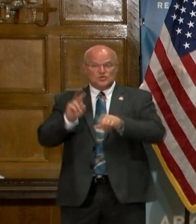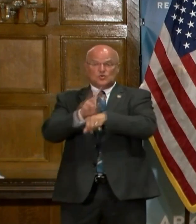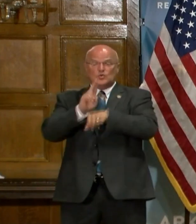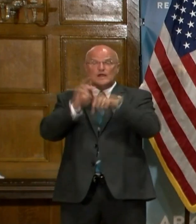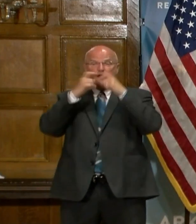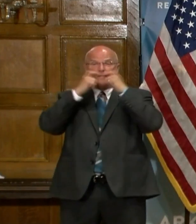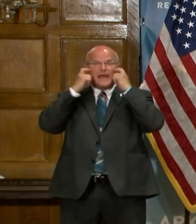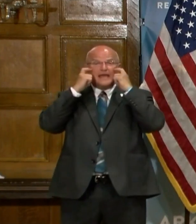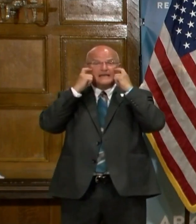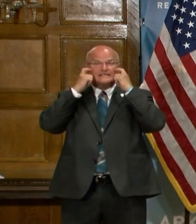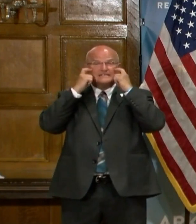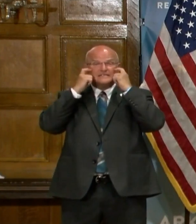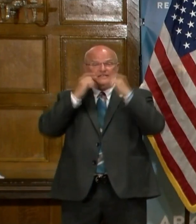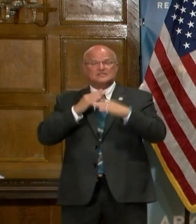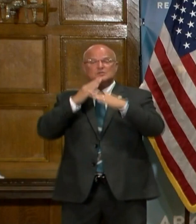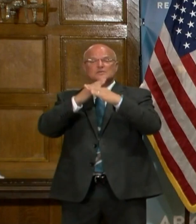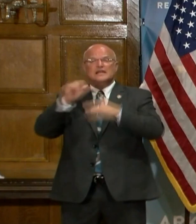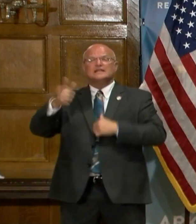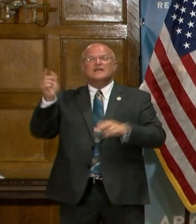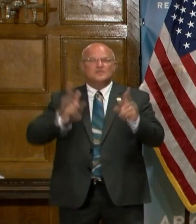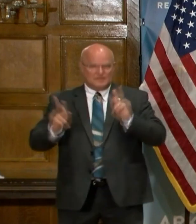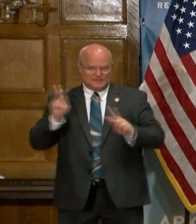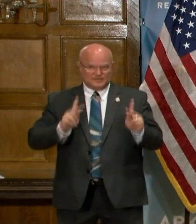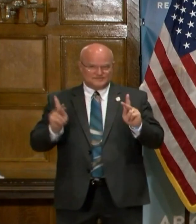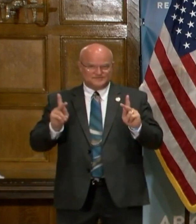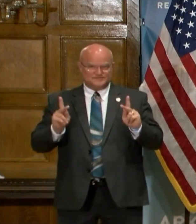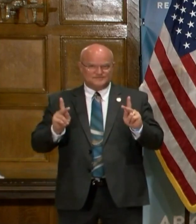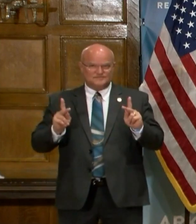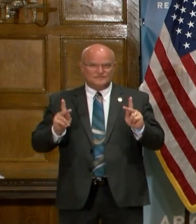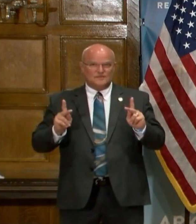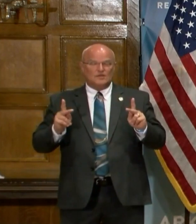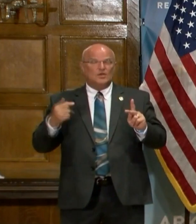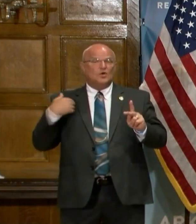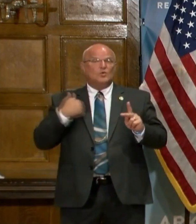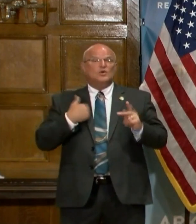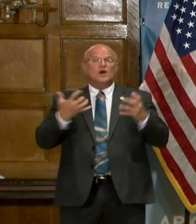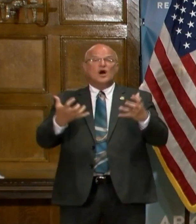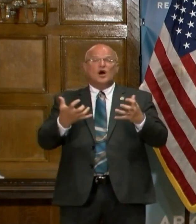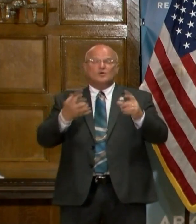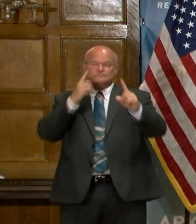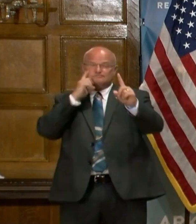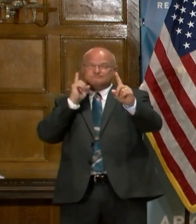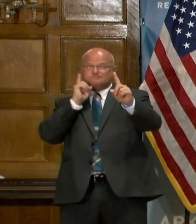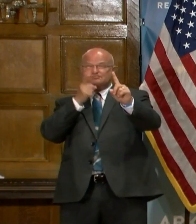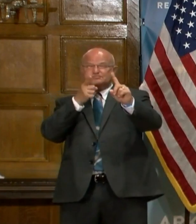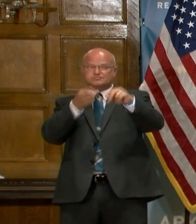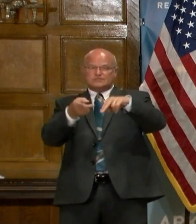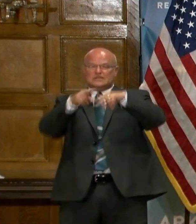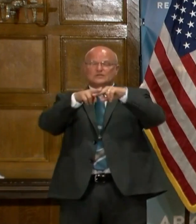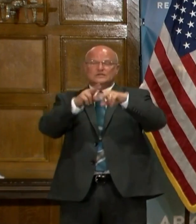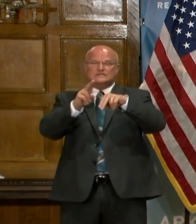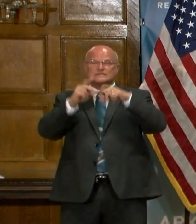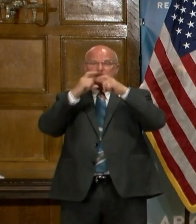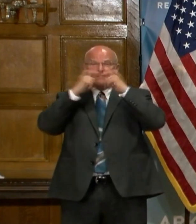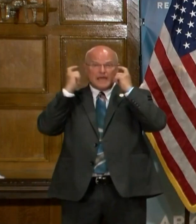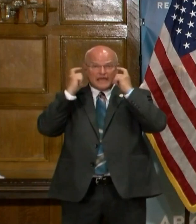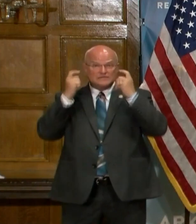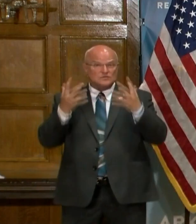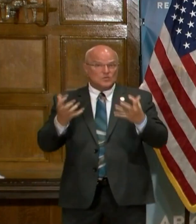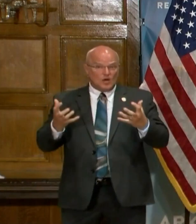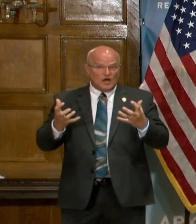wear a mask and to protect others? And we all want to get to the objective of increasing mask usage out